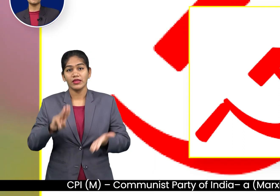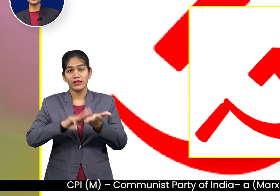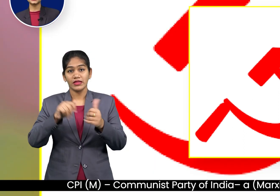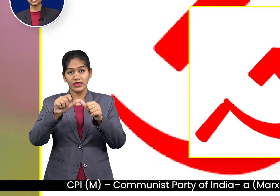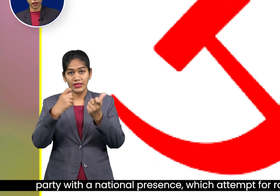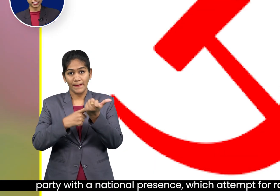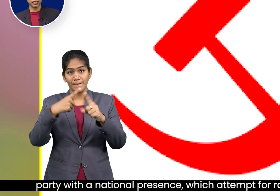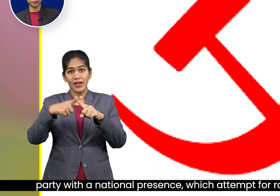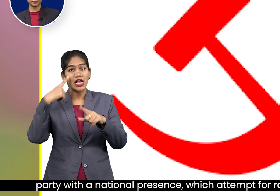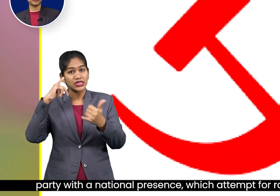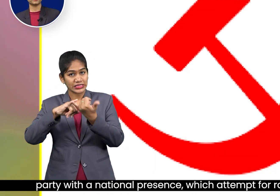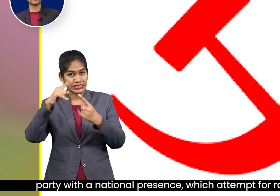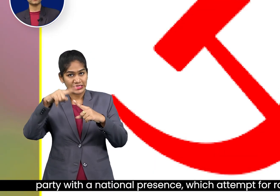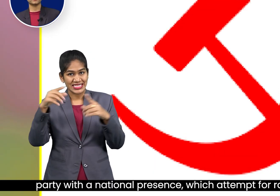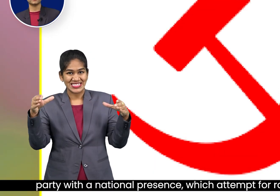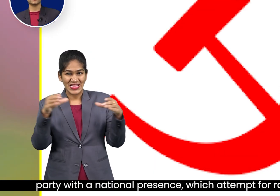A Marxist party